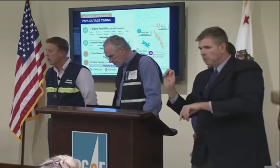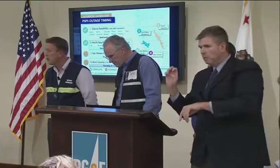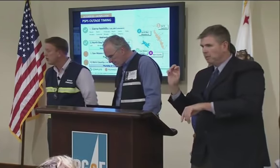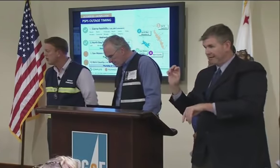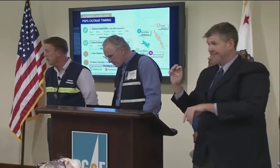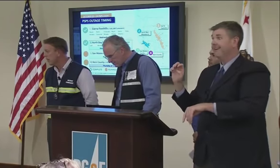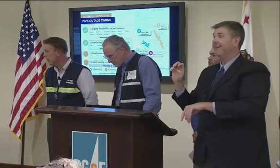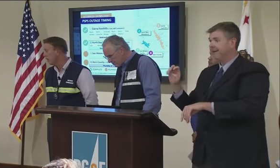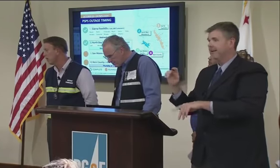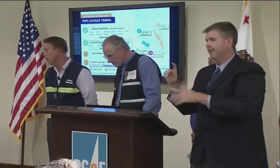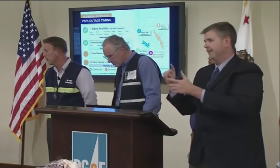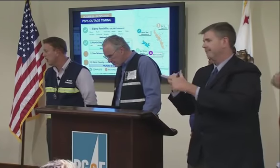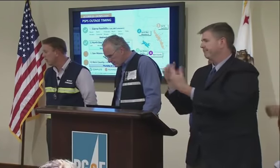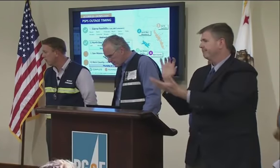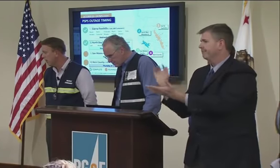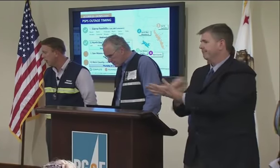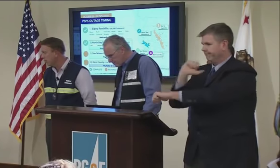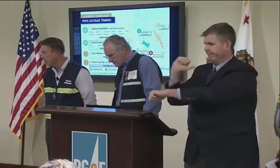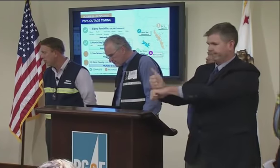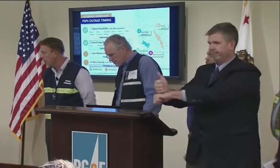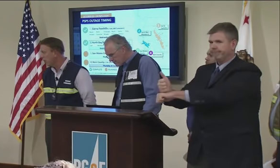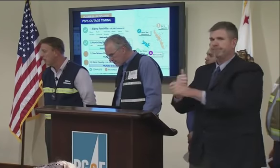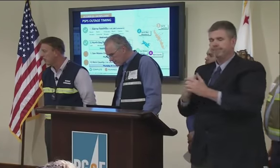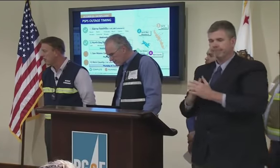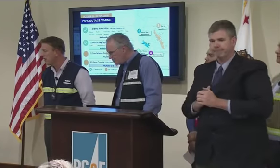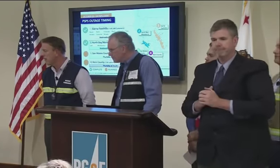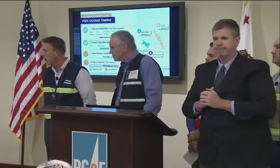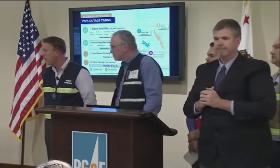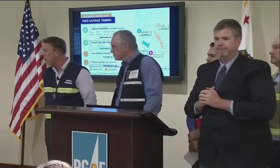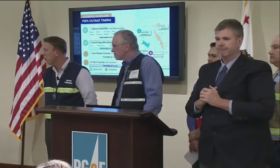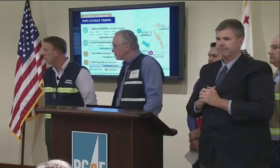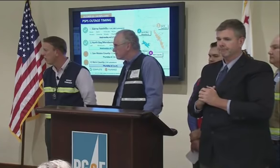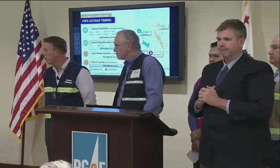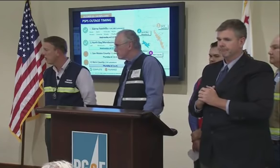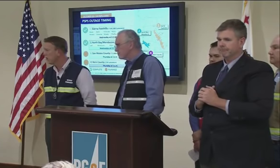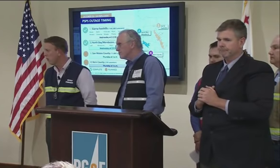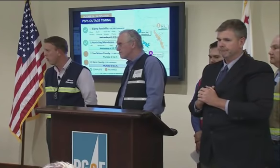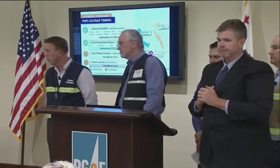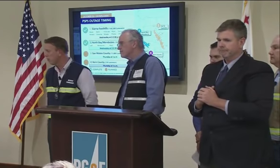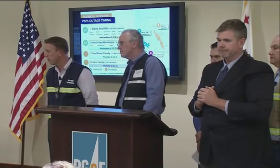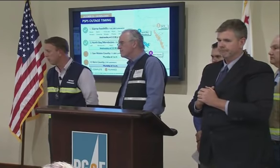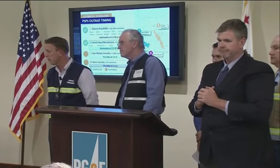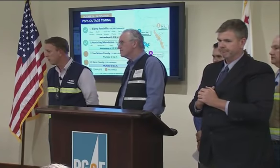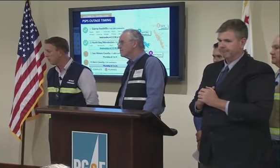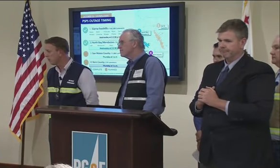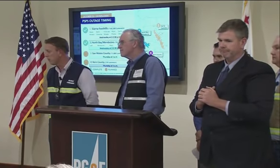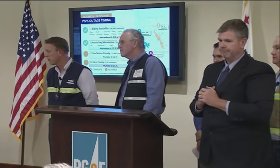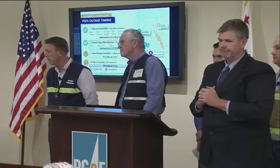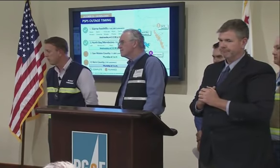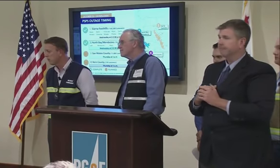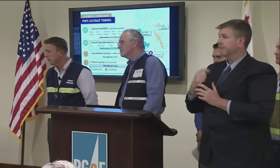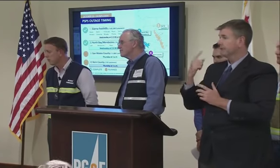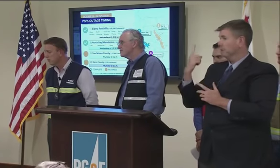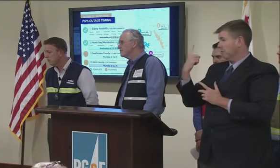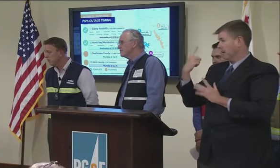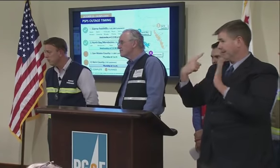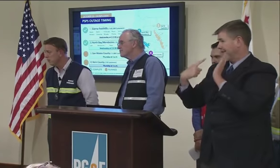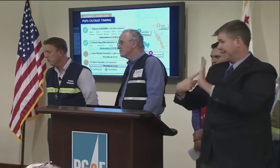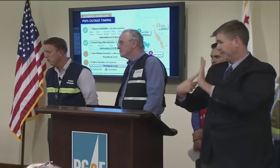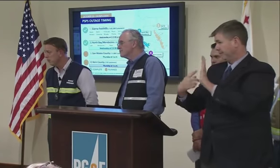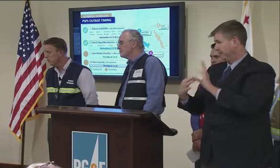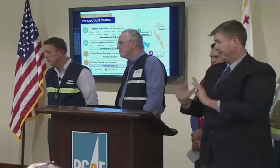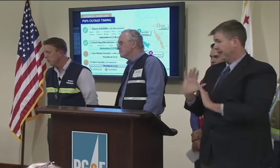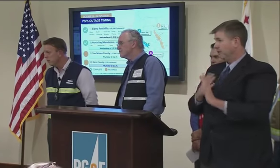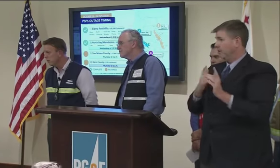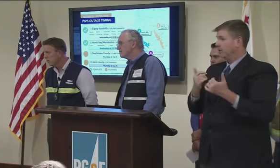time on an emergency basis through the EOC. So it's just an example of what we're doing moving forward. Can they expect to have that generator in